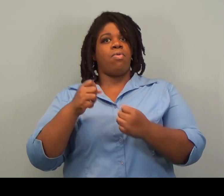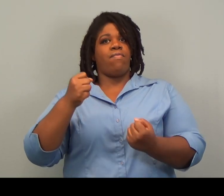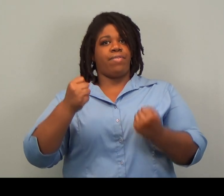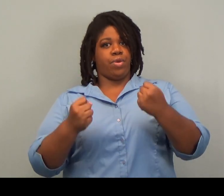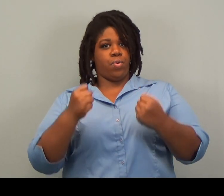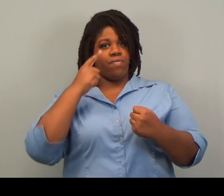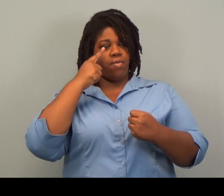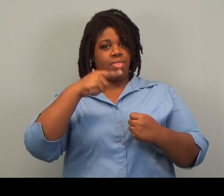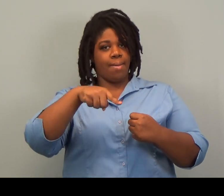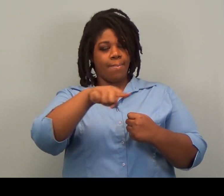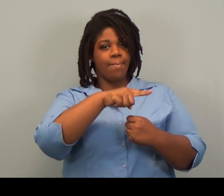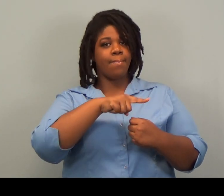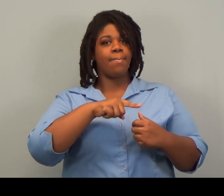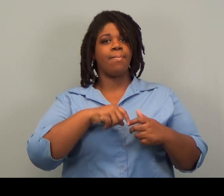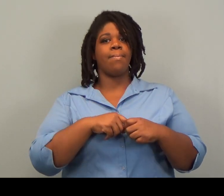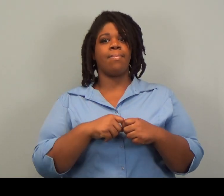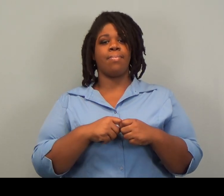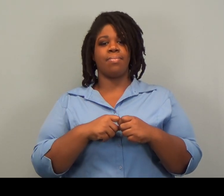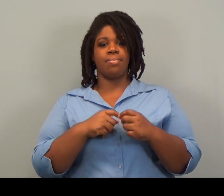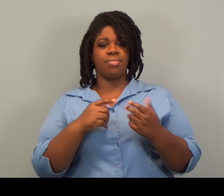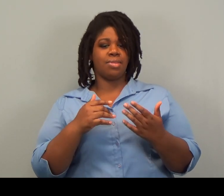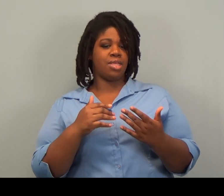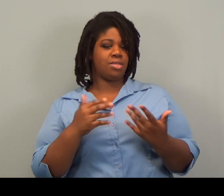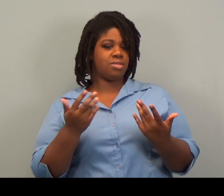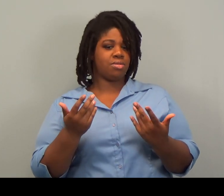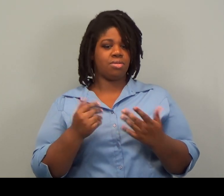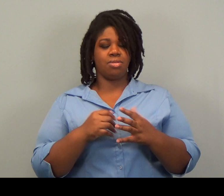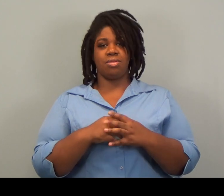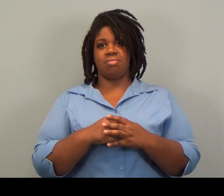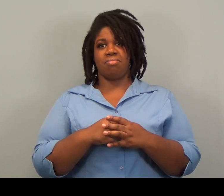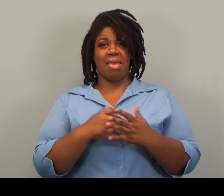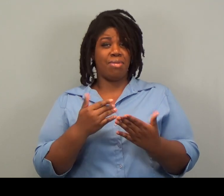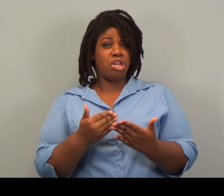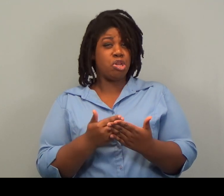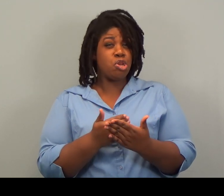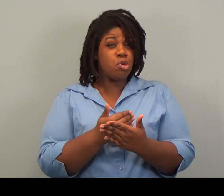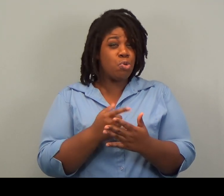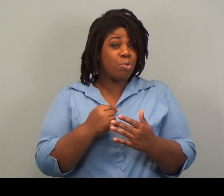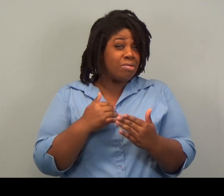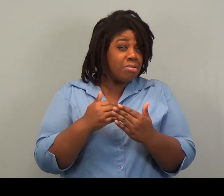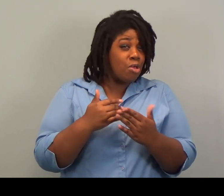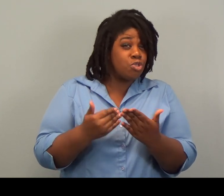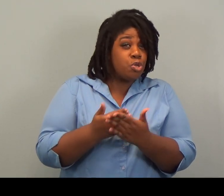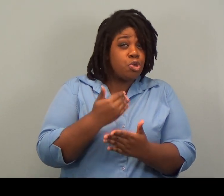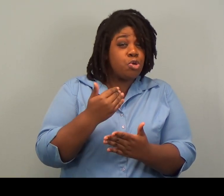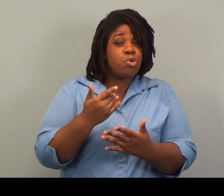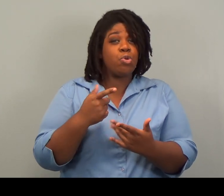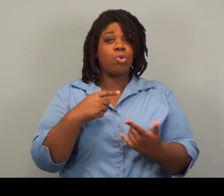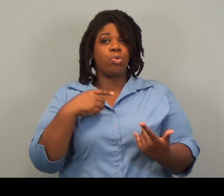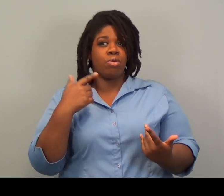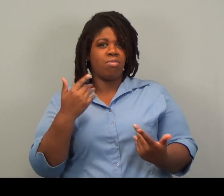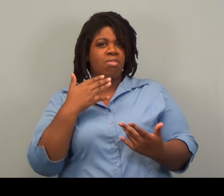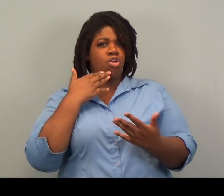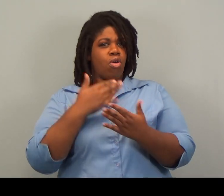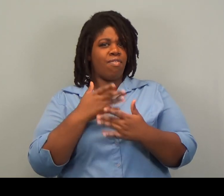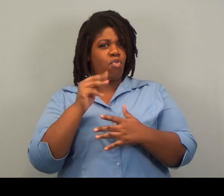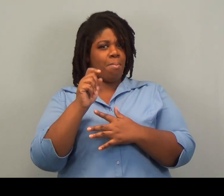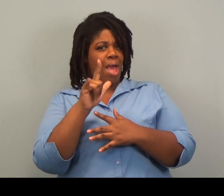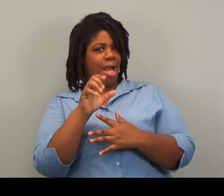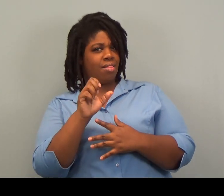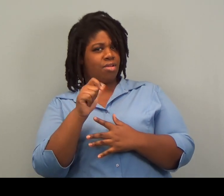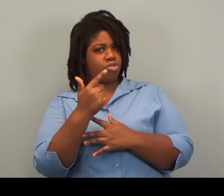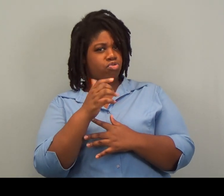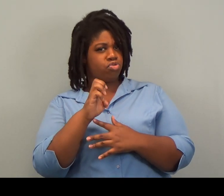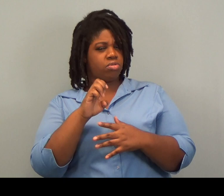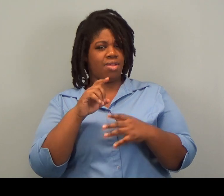that's newer in year, lower in miles, and higher in fuel efficiency. Folks can expect to spend anywhere from like $9,000 to